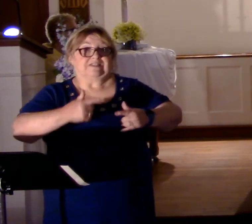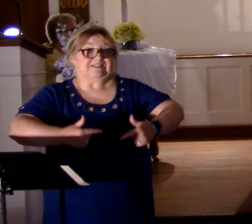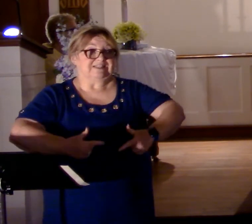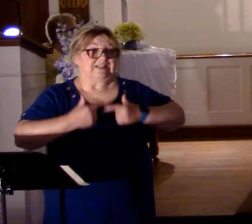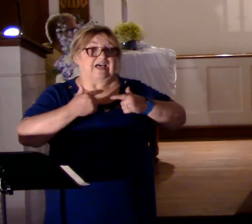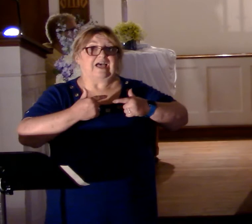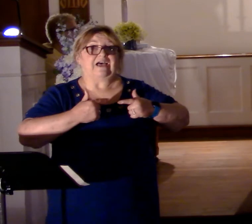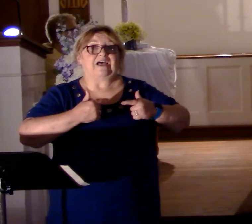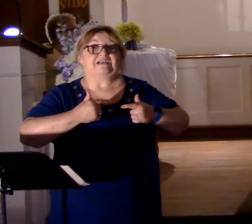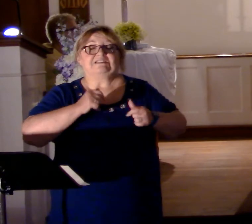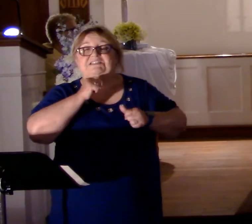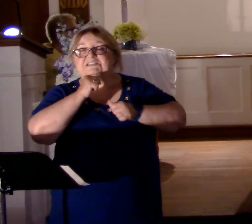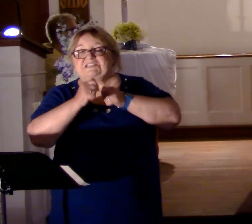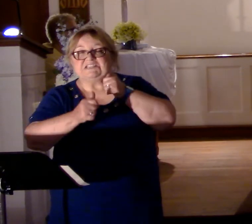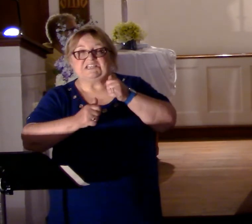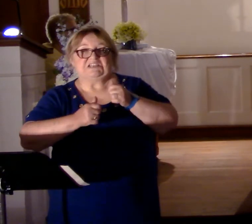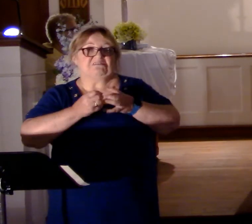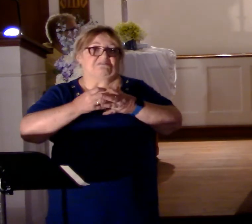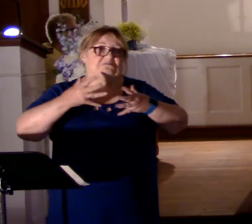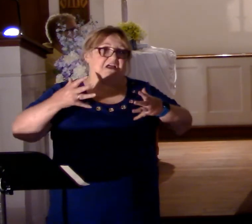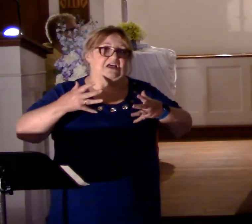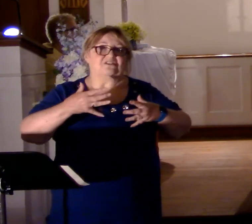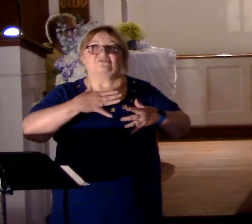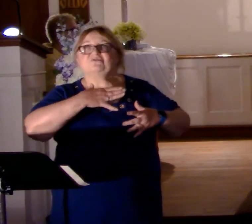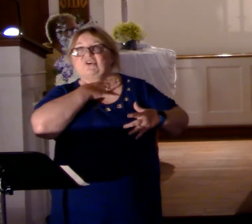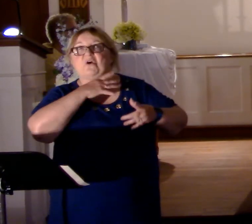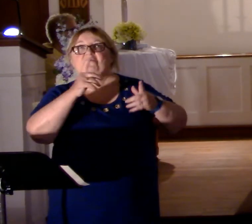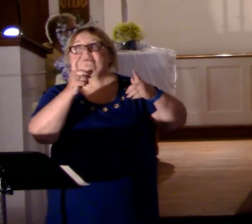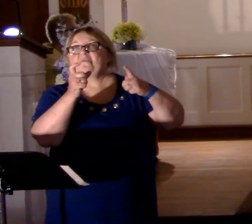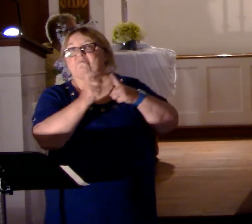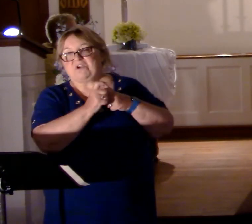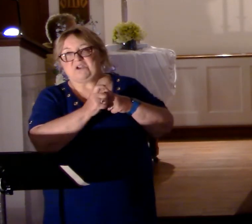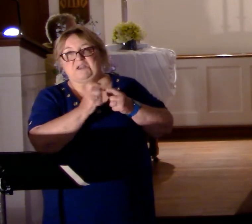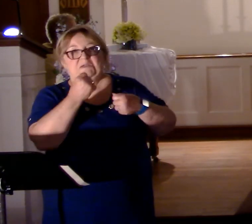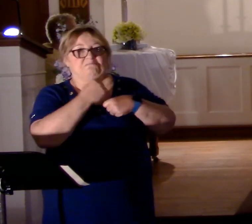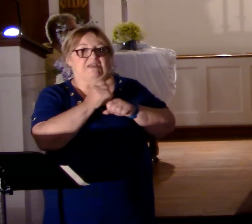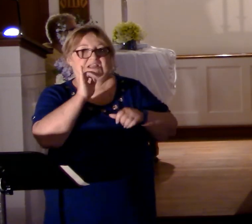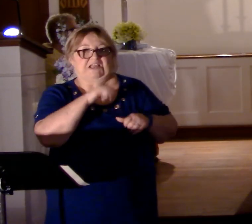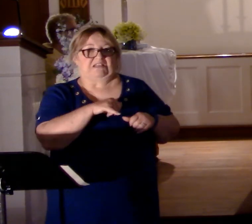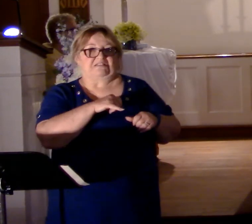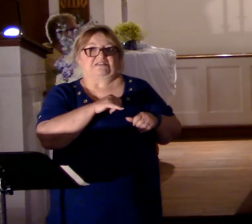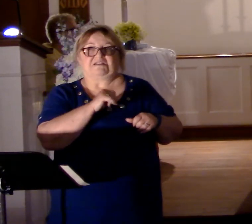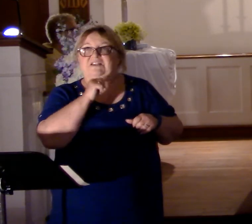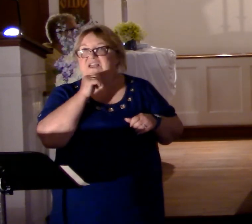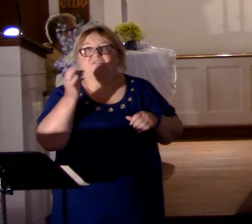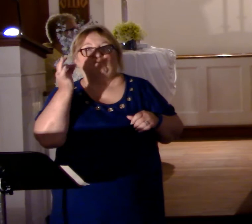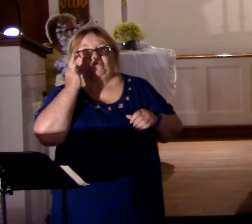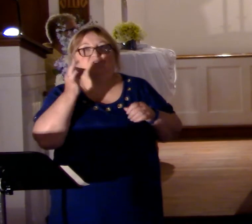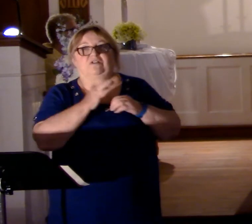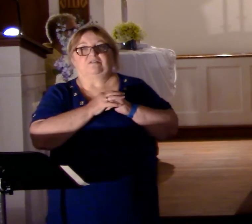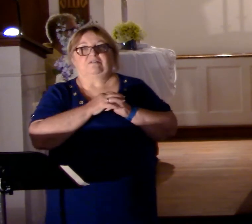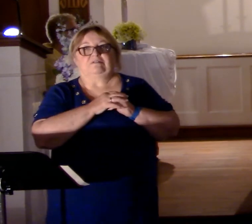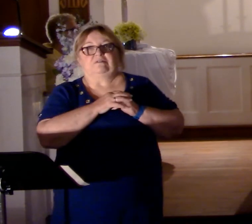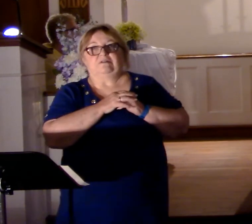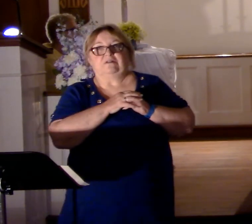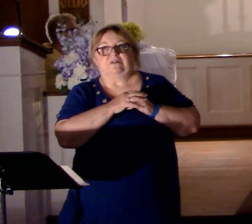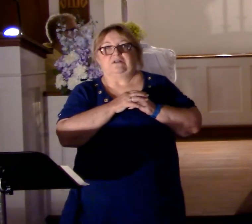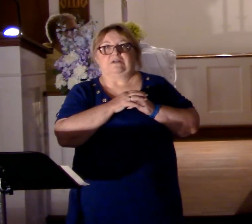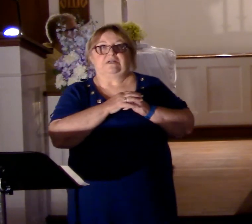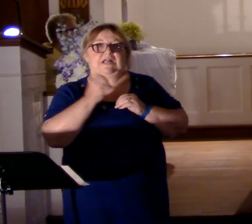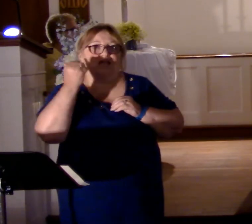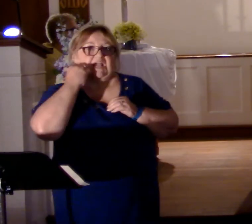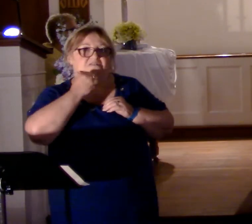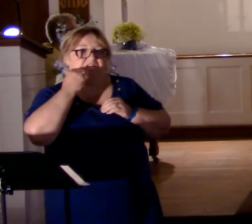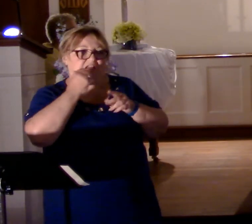life and the deceitfulness of wealth choke the word, making it unfruitful.